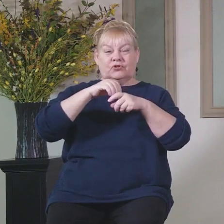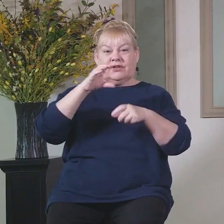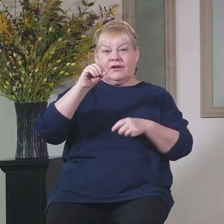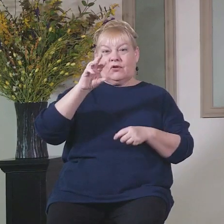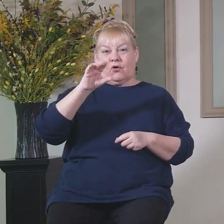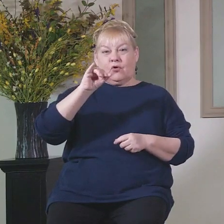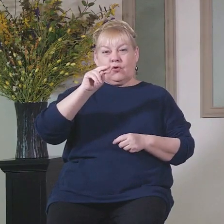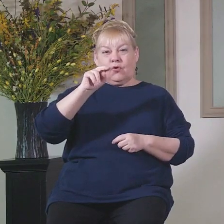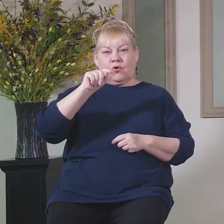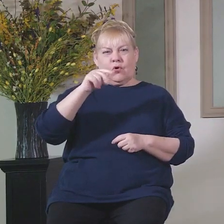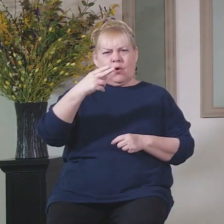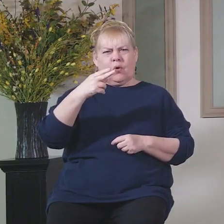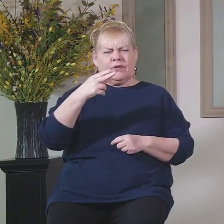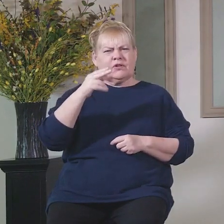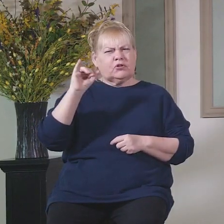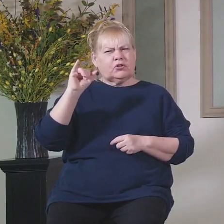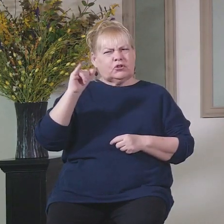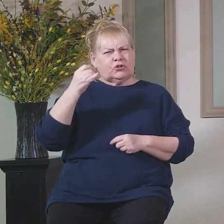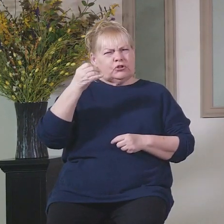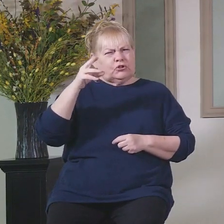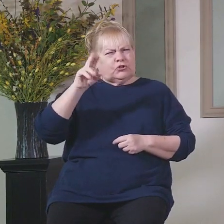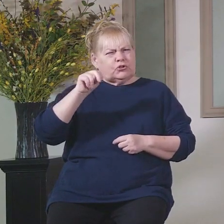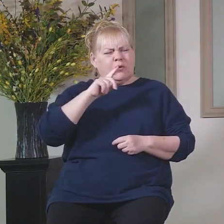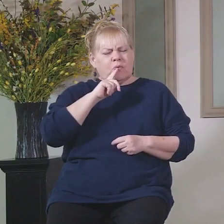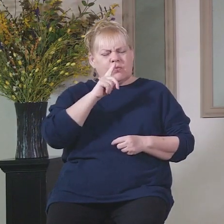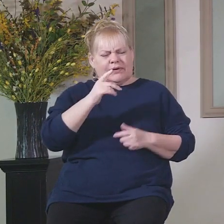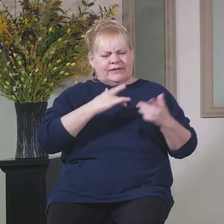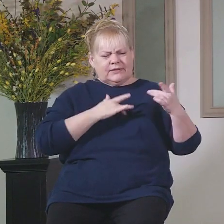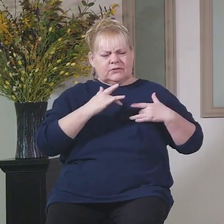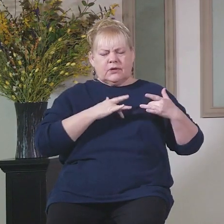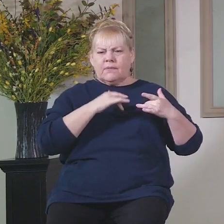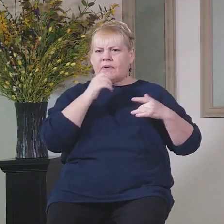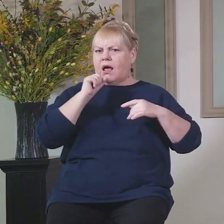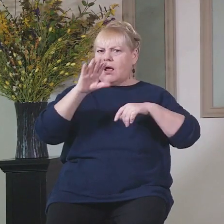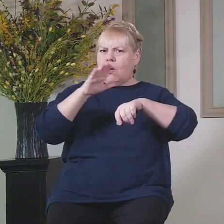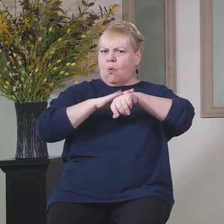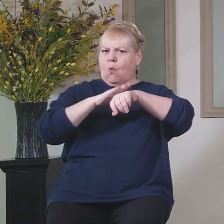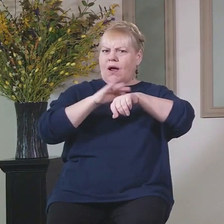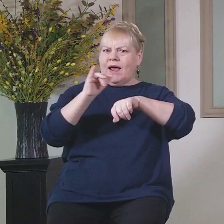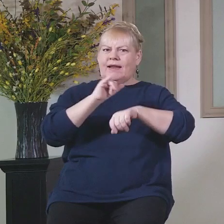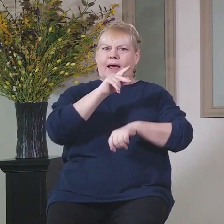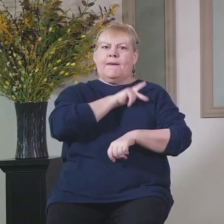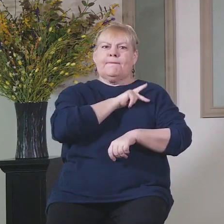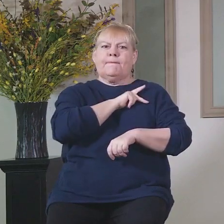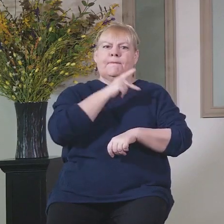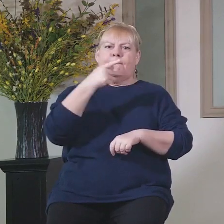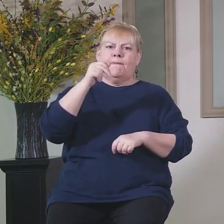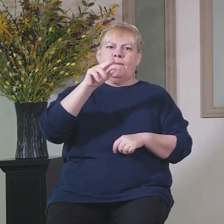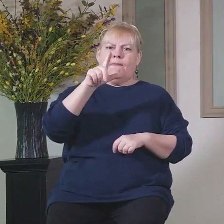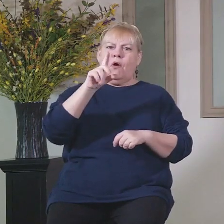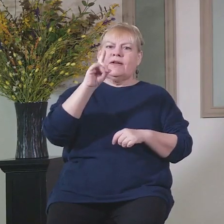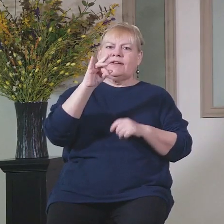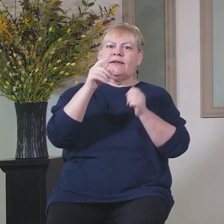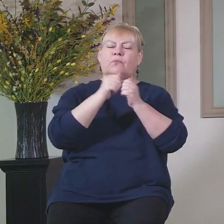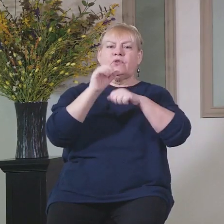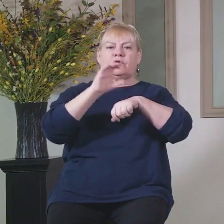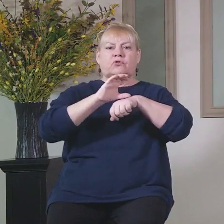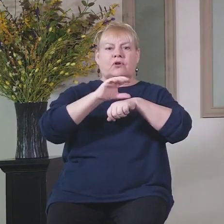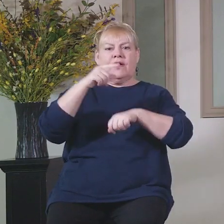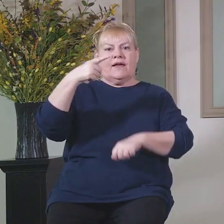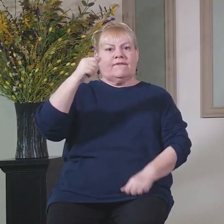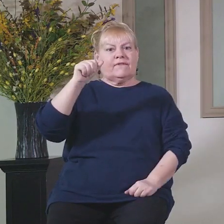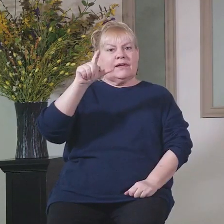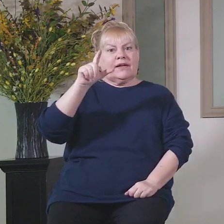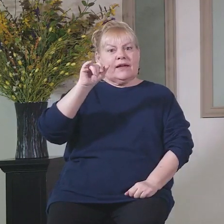He's deeply concerned, but he doesn't send them a letter of warning like Paul did with the churches of Galatia.